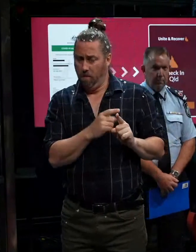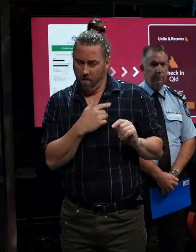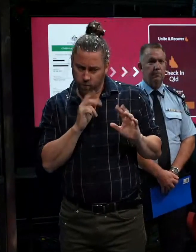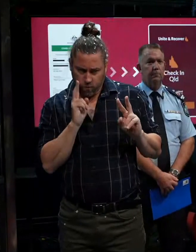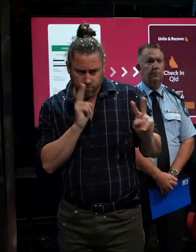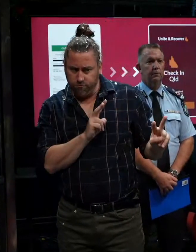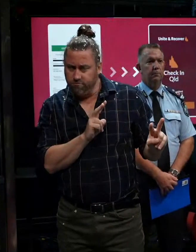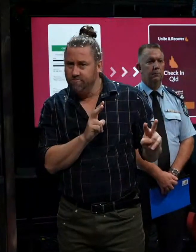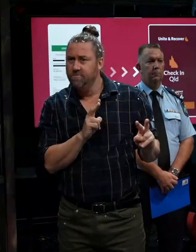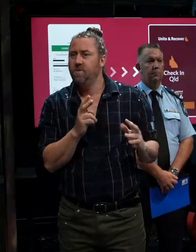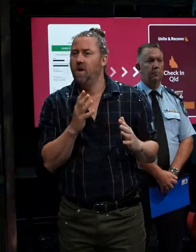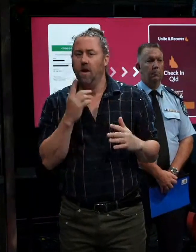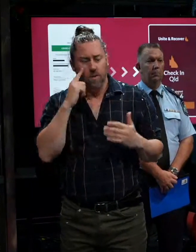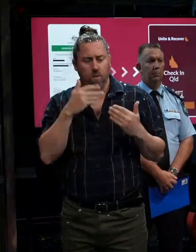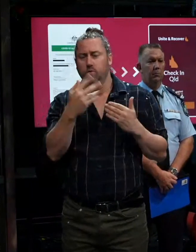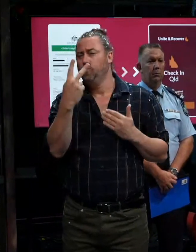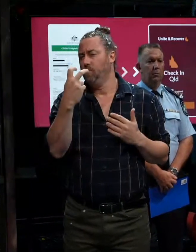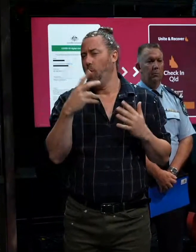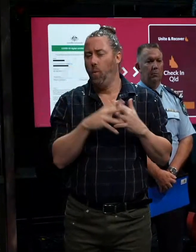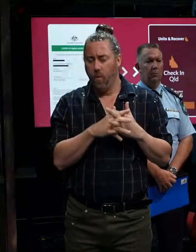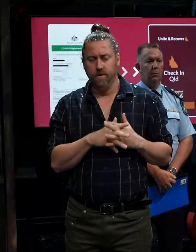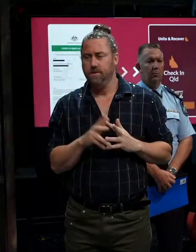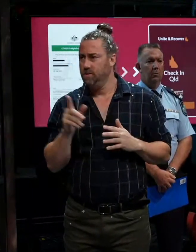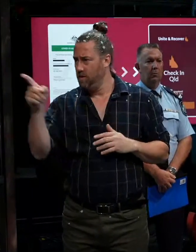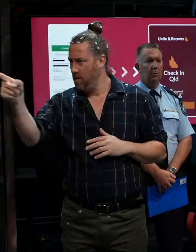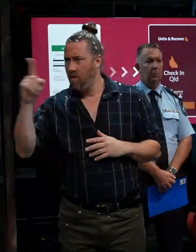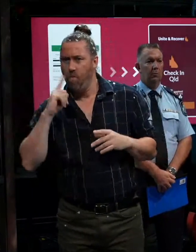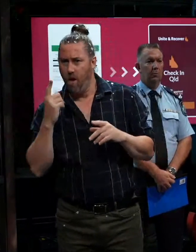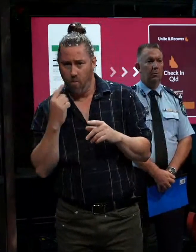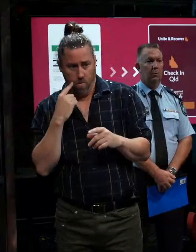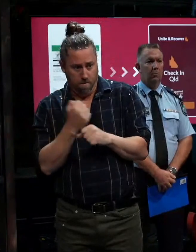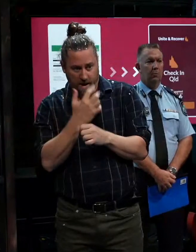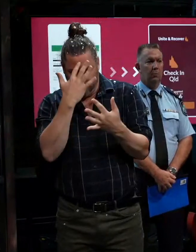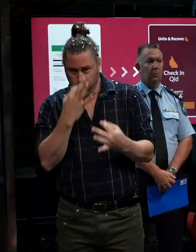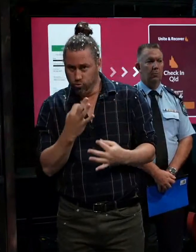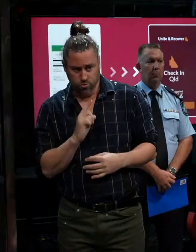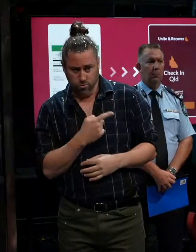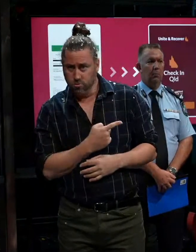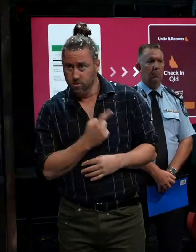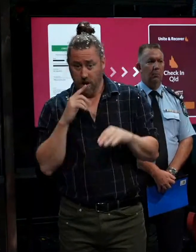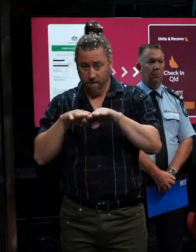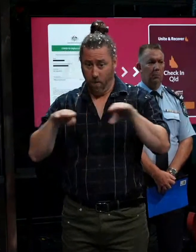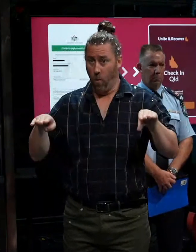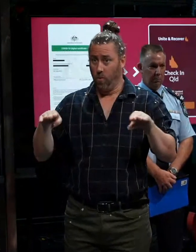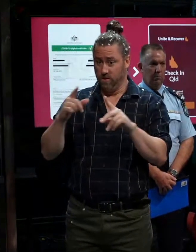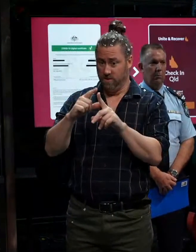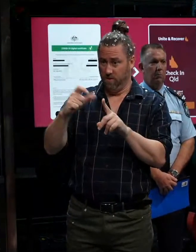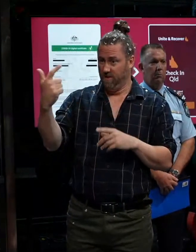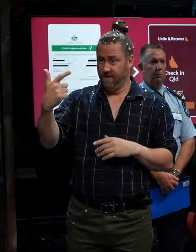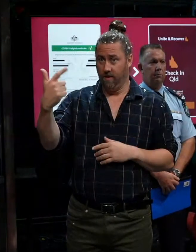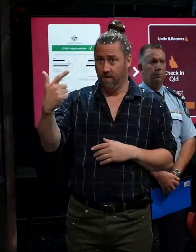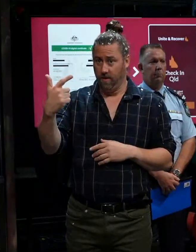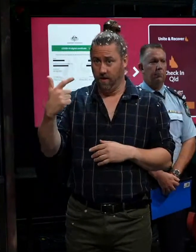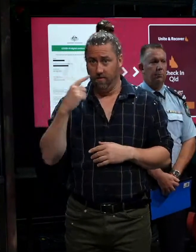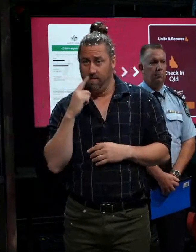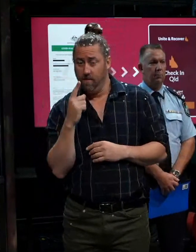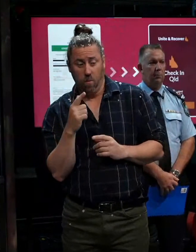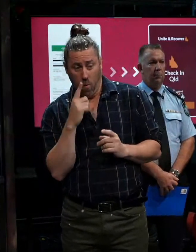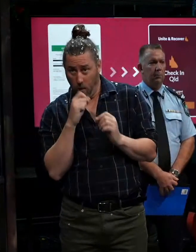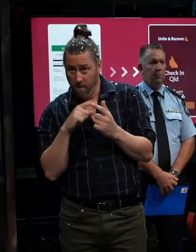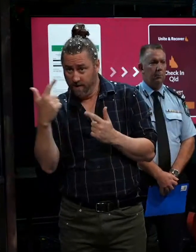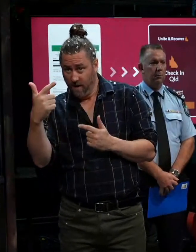vaccine effect with this new strain. At what point, though, is that decision made, given that the border, as you said, we're sitting around December 6th? We'll